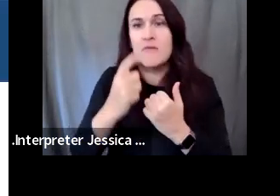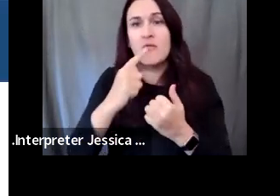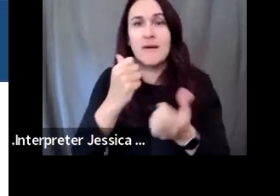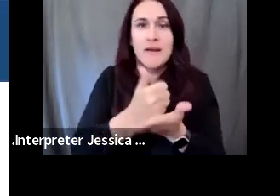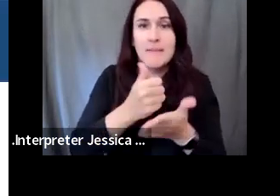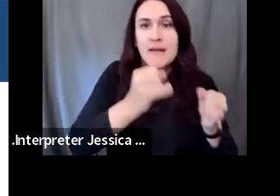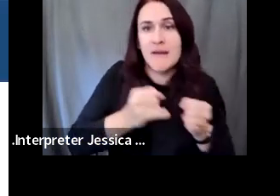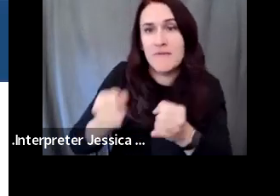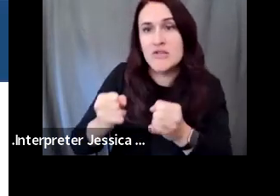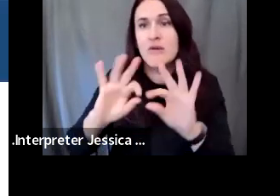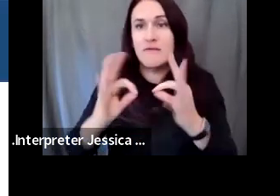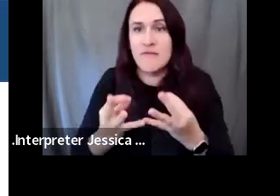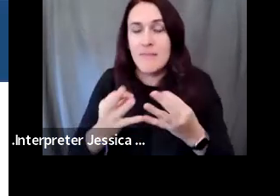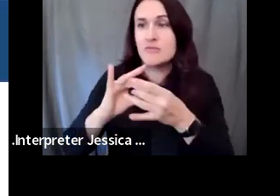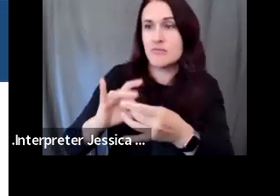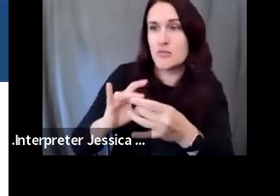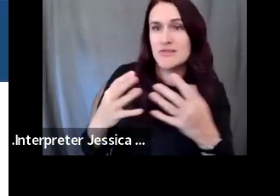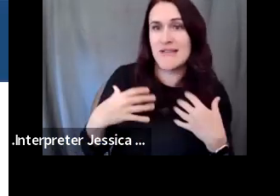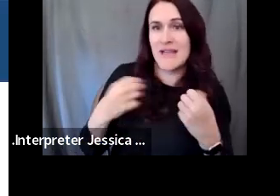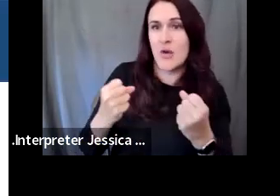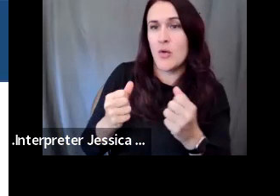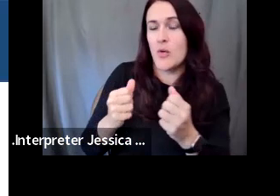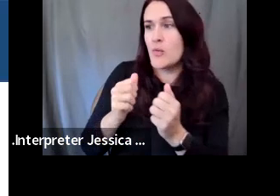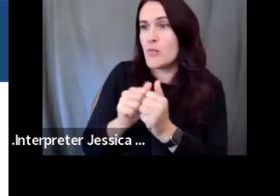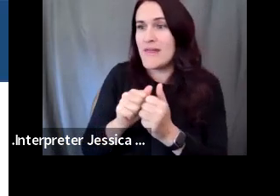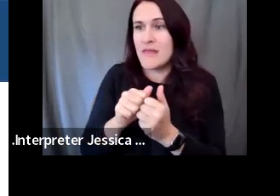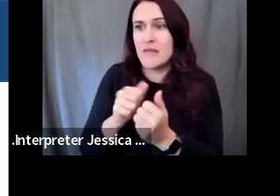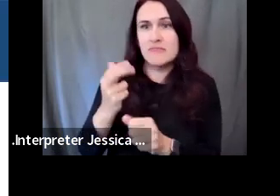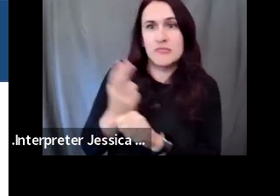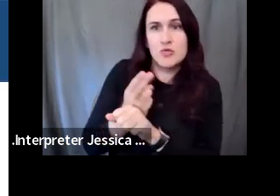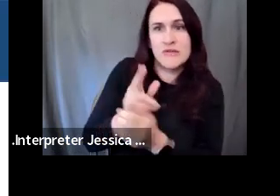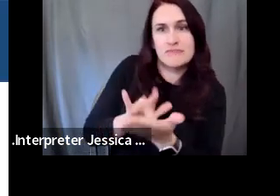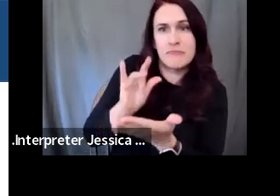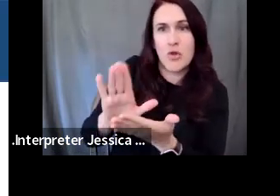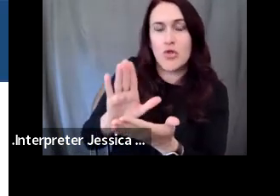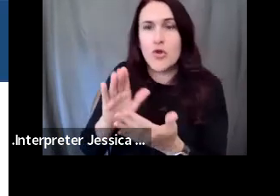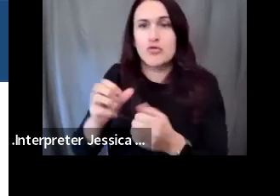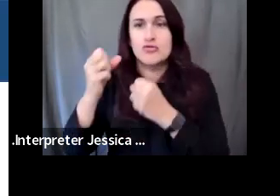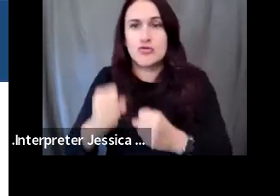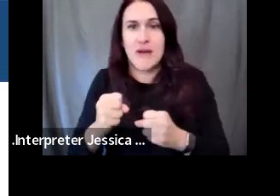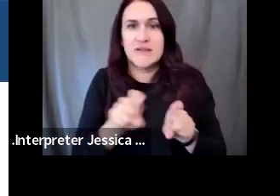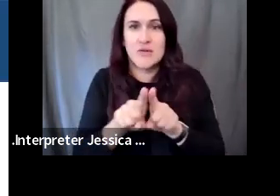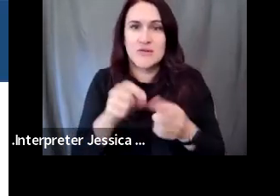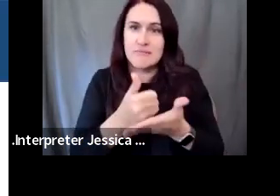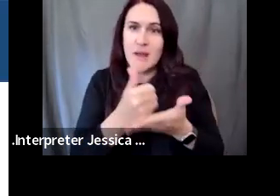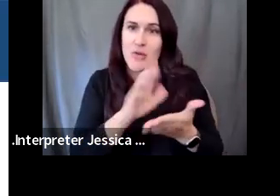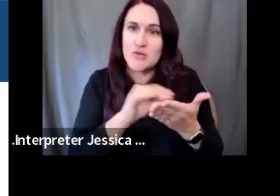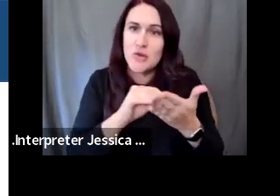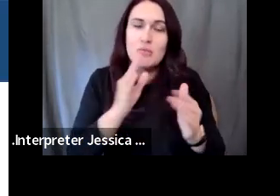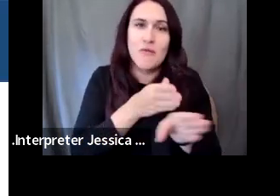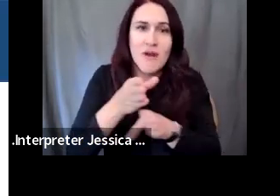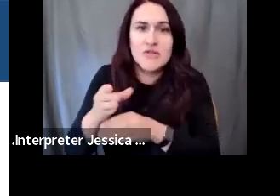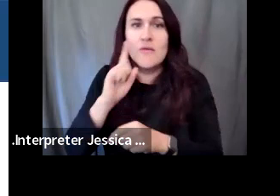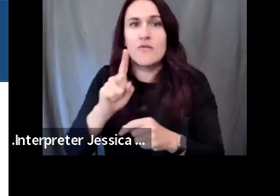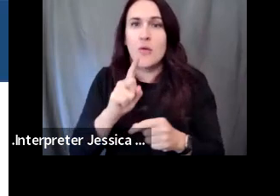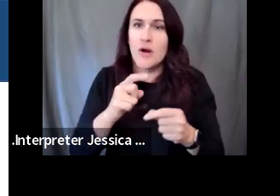and relationships to heal through leveraging their strengths and supporting other helping professionals as they cultivate their skills and